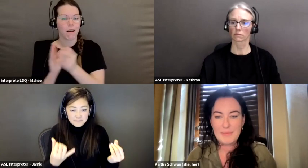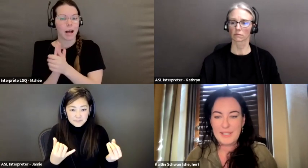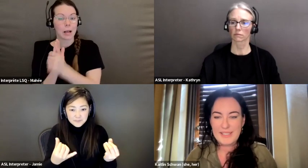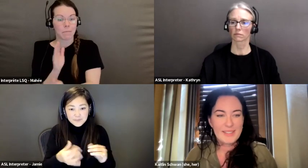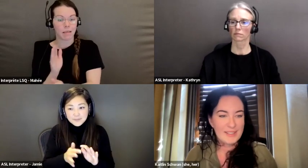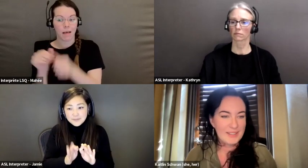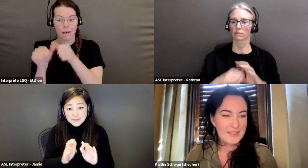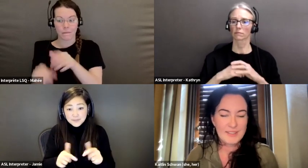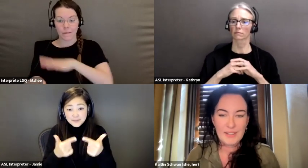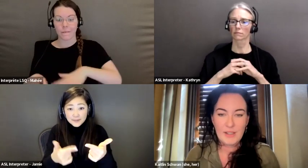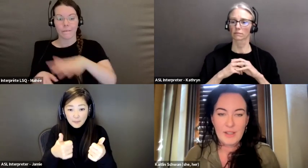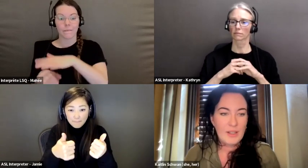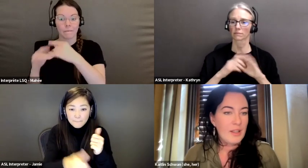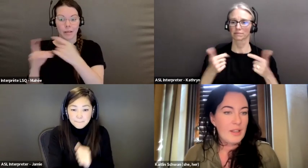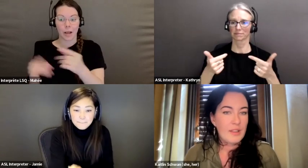Next slide, please.